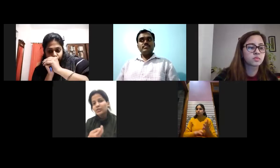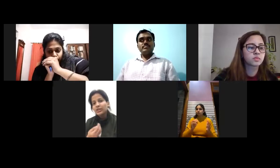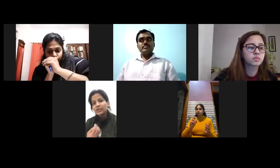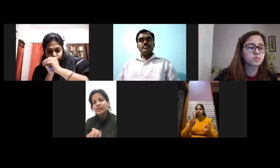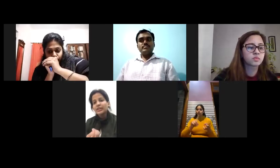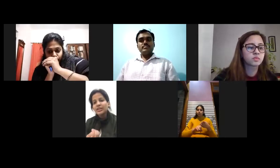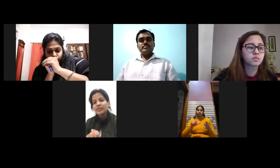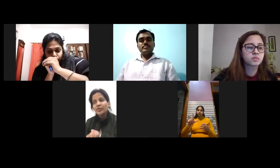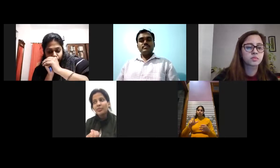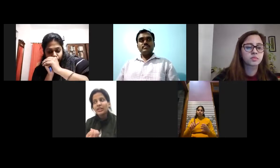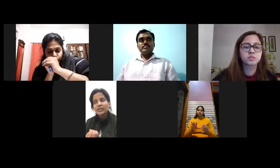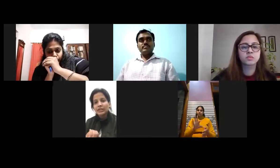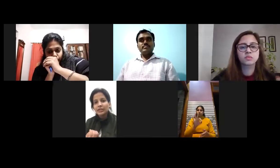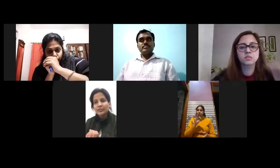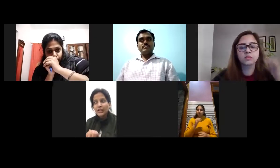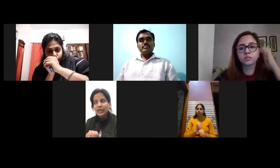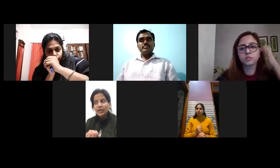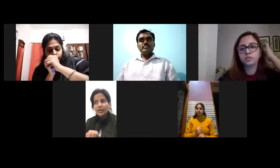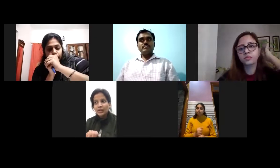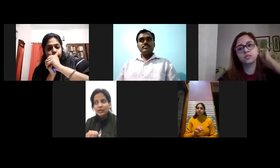chooses to distance himself from this